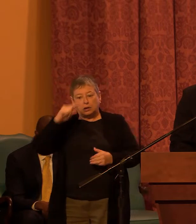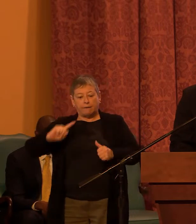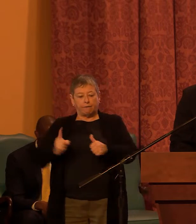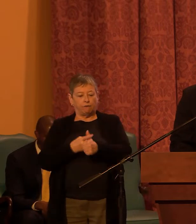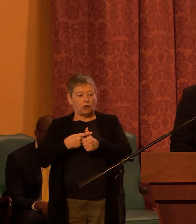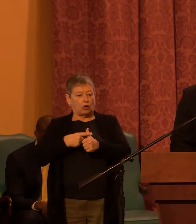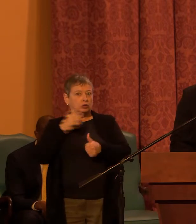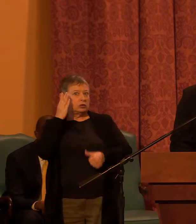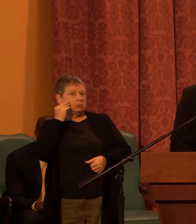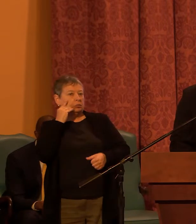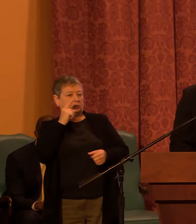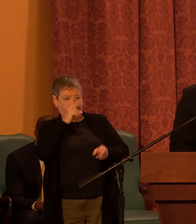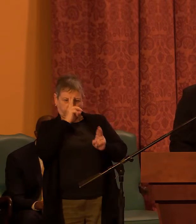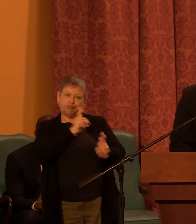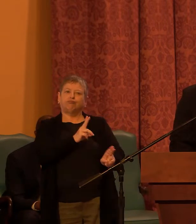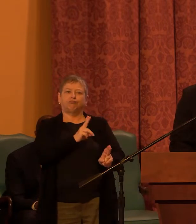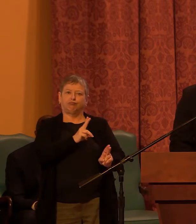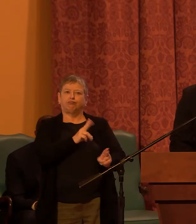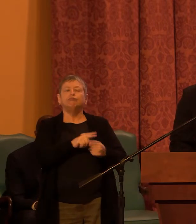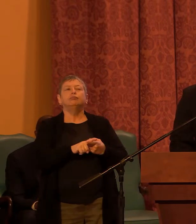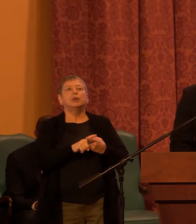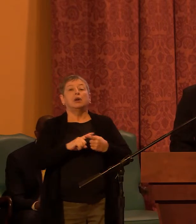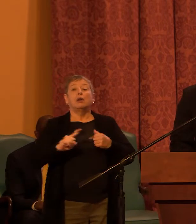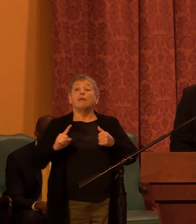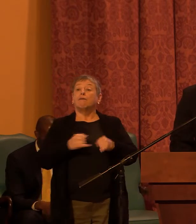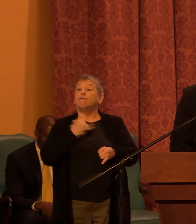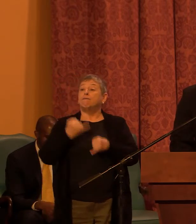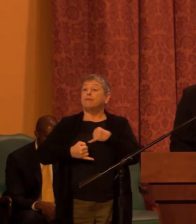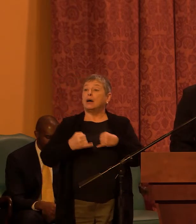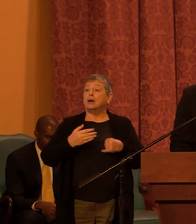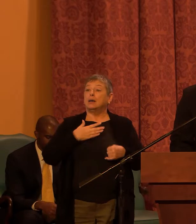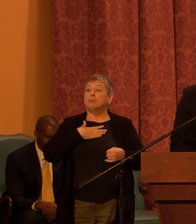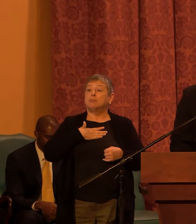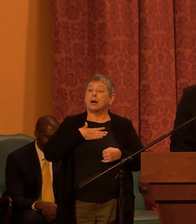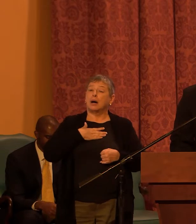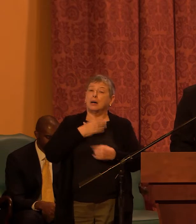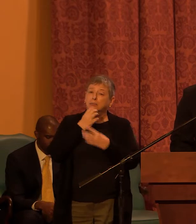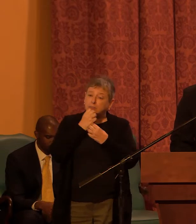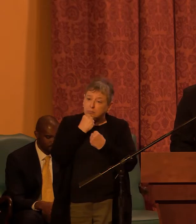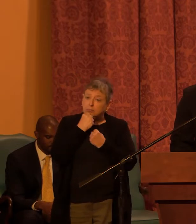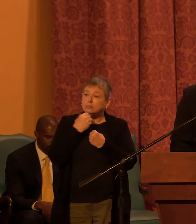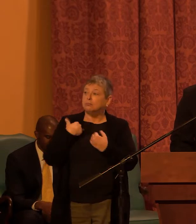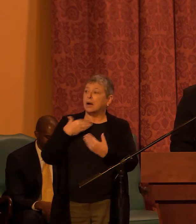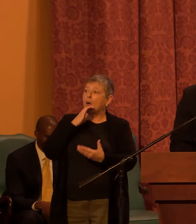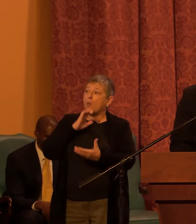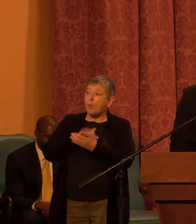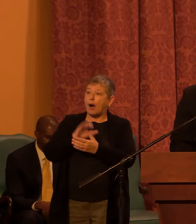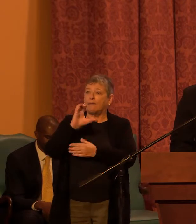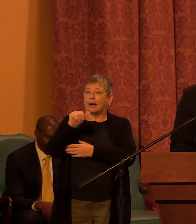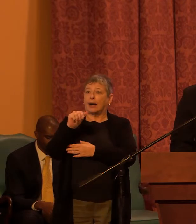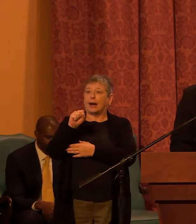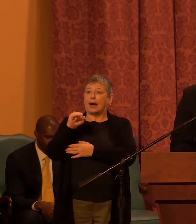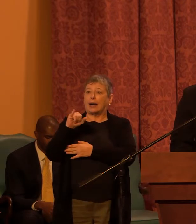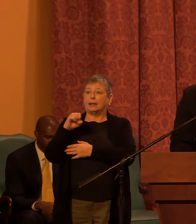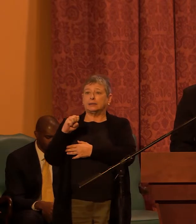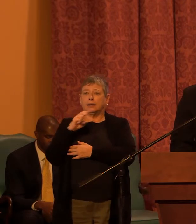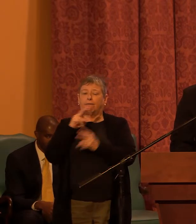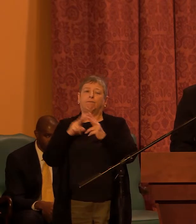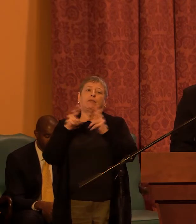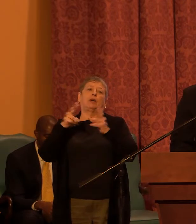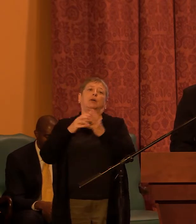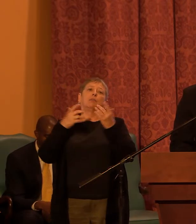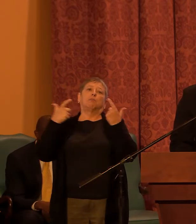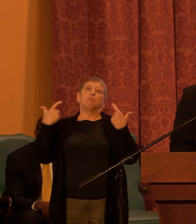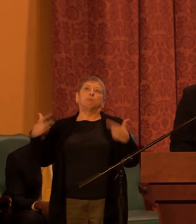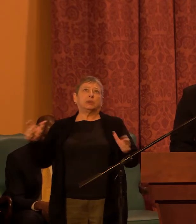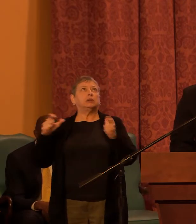experiences is truly commendable. Last but certainly not least, my deepest appreciation goes to my wife, Cassie. Her unwavering support and